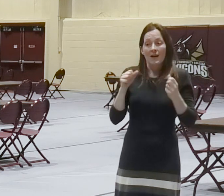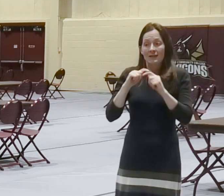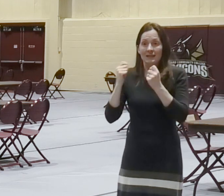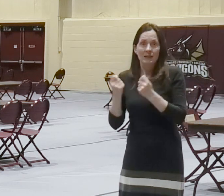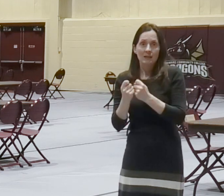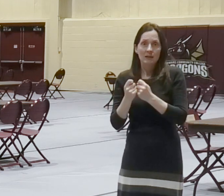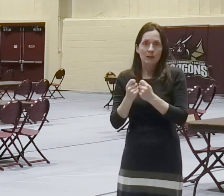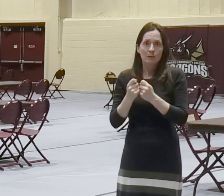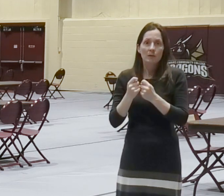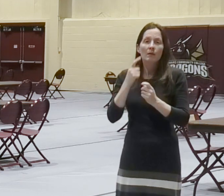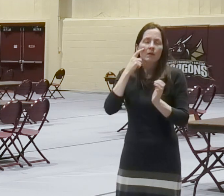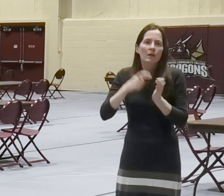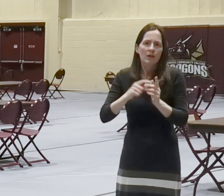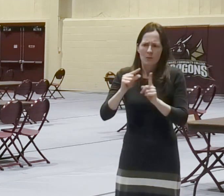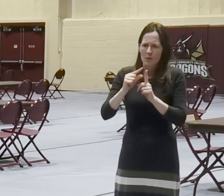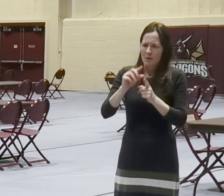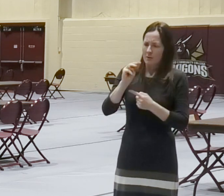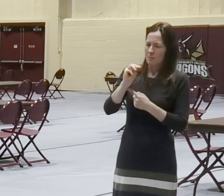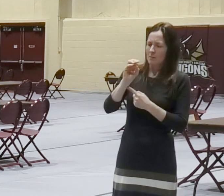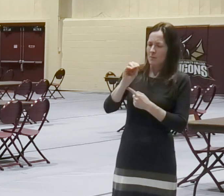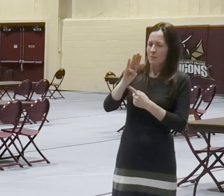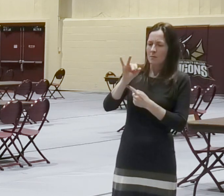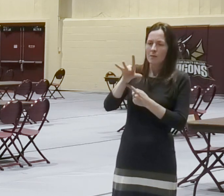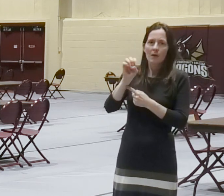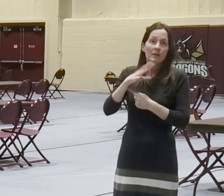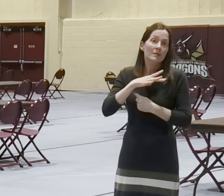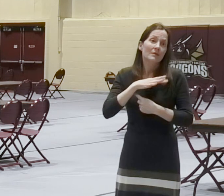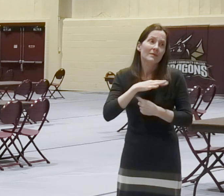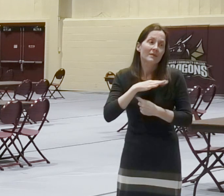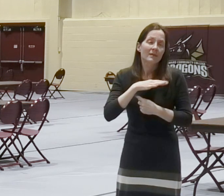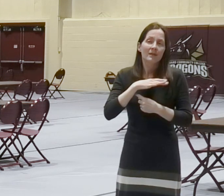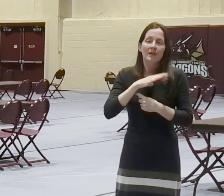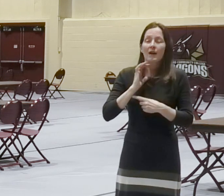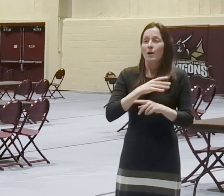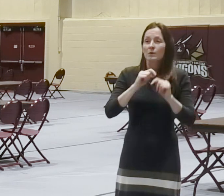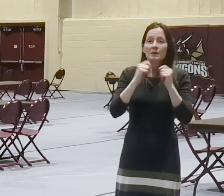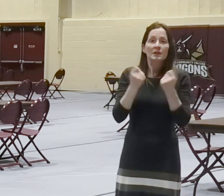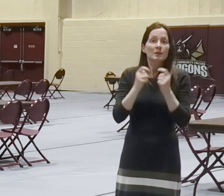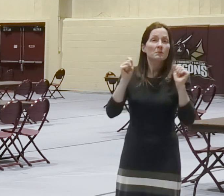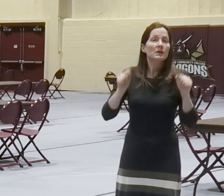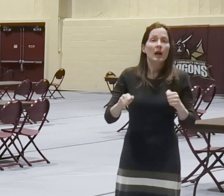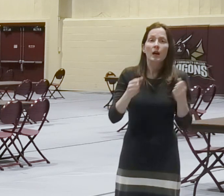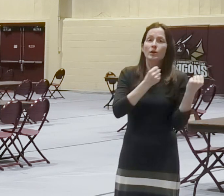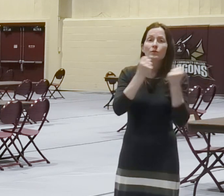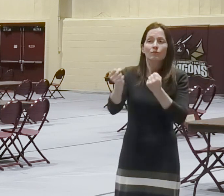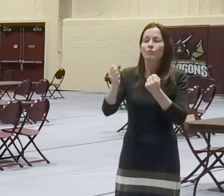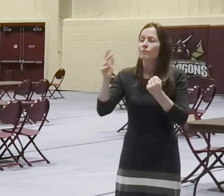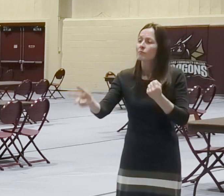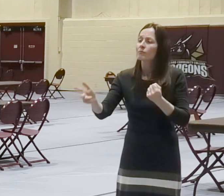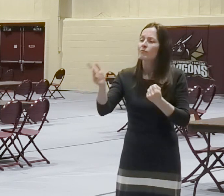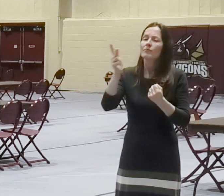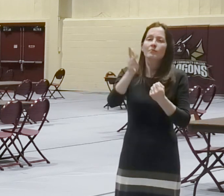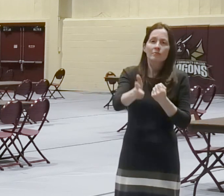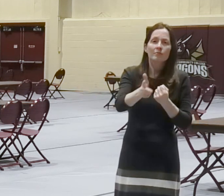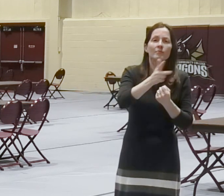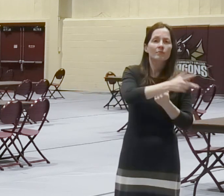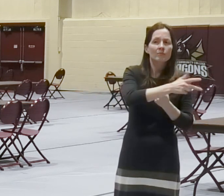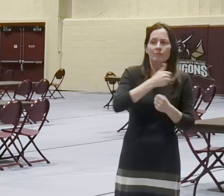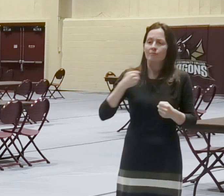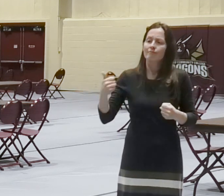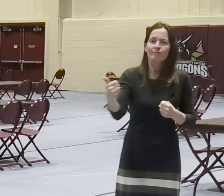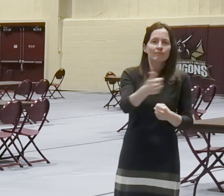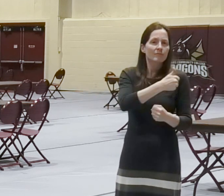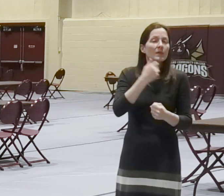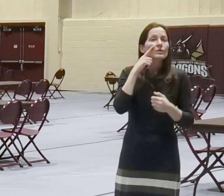mobile. The team's ability to move from location to location to access patients or groups of